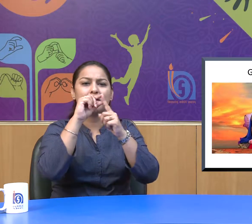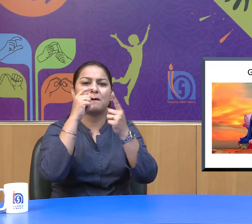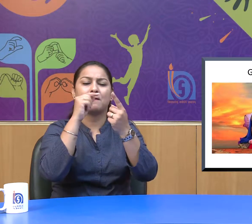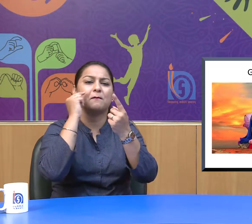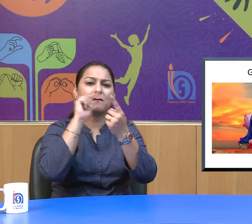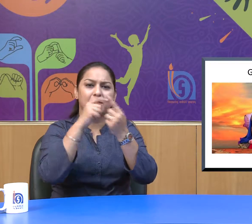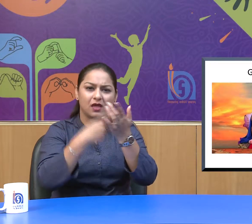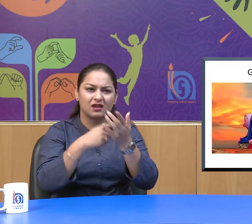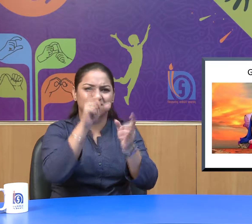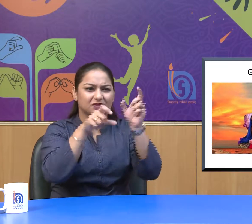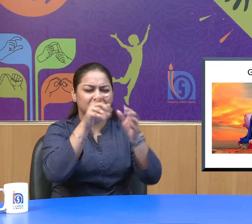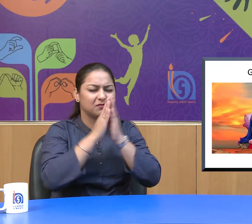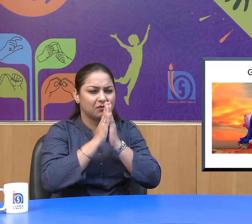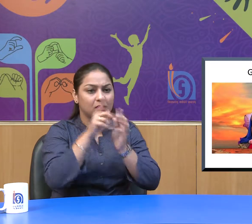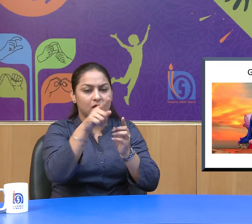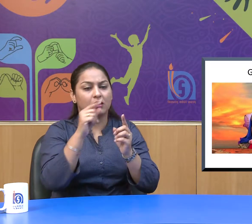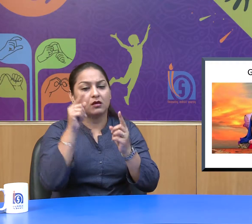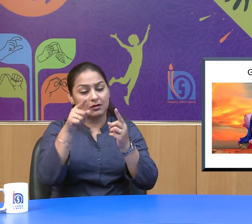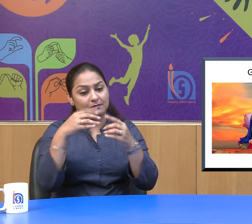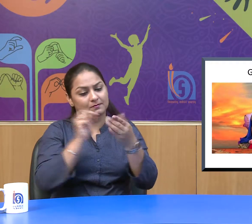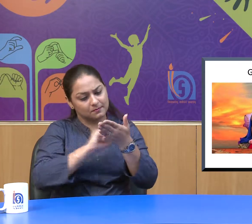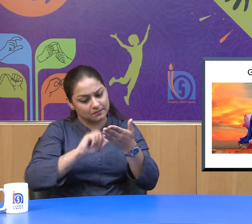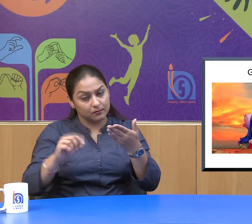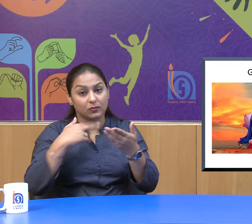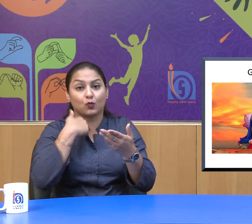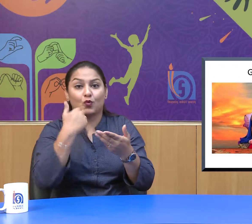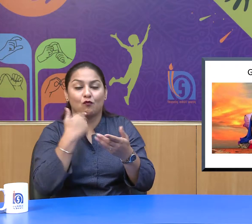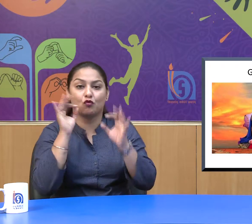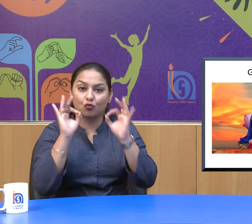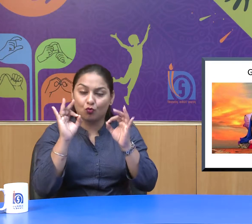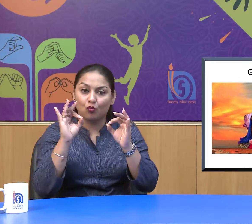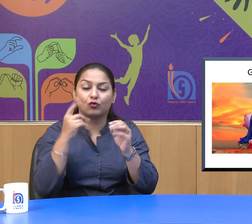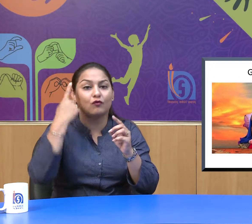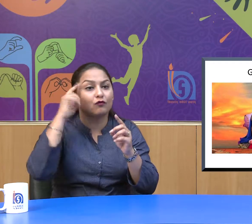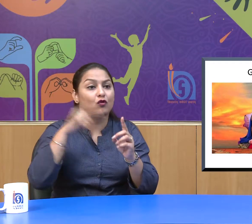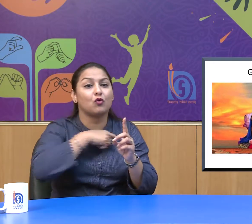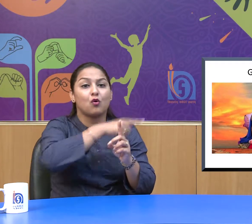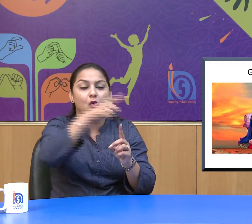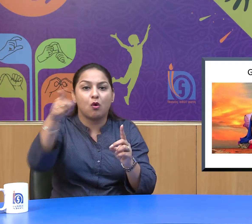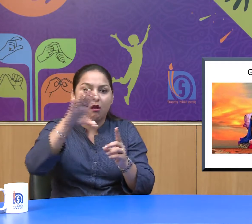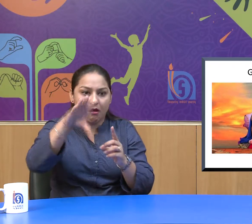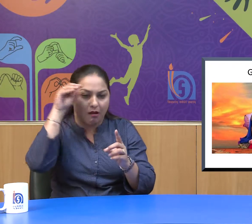He composed hymns and sang them to the accompaniment of the rabab,